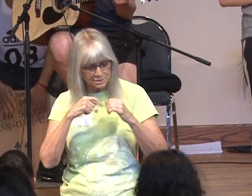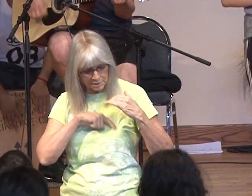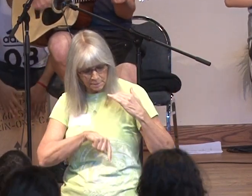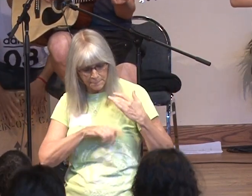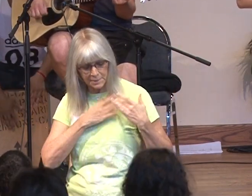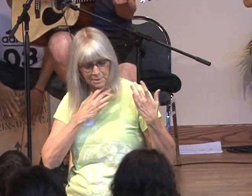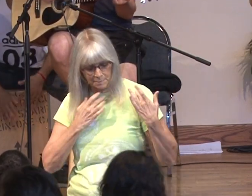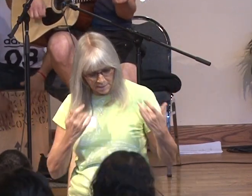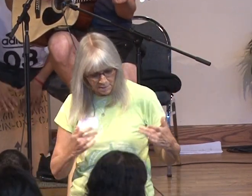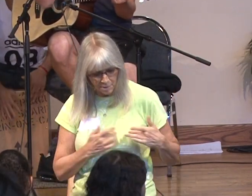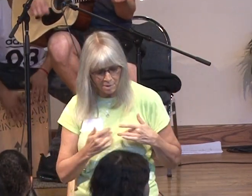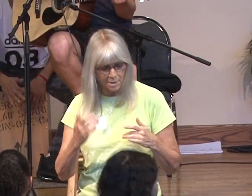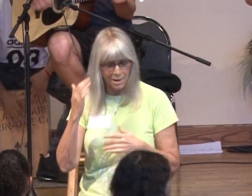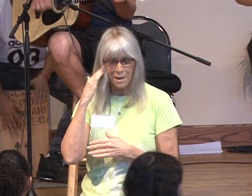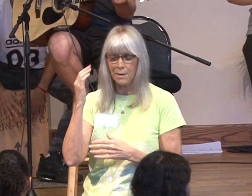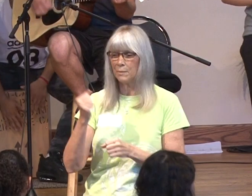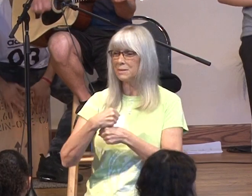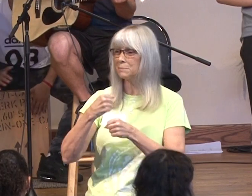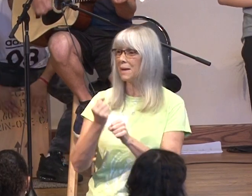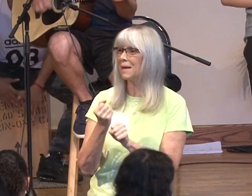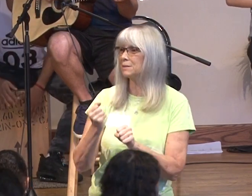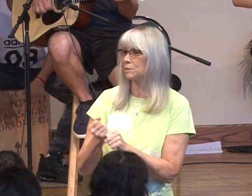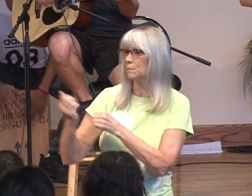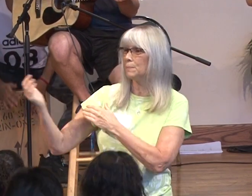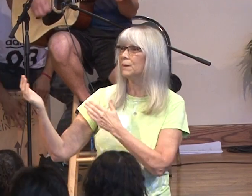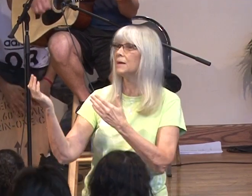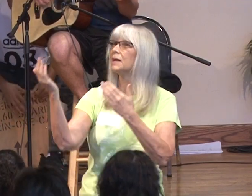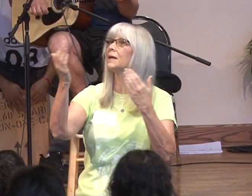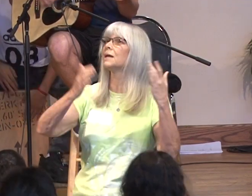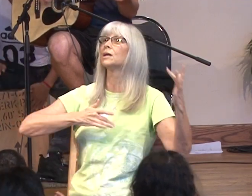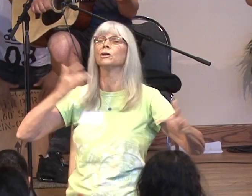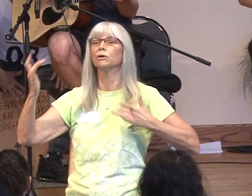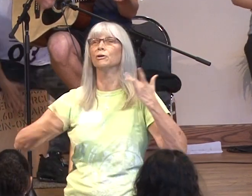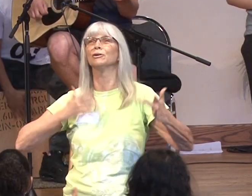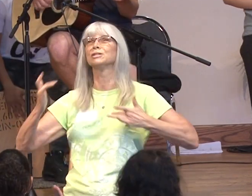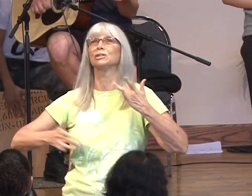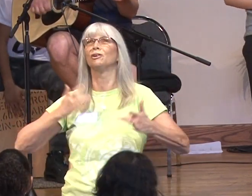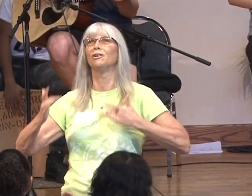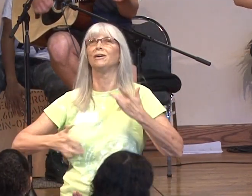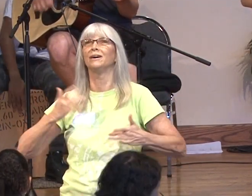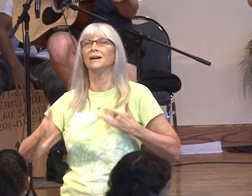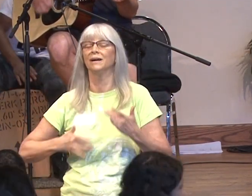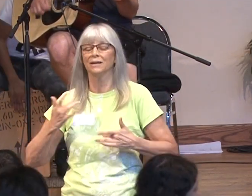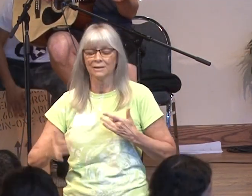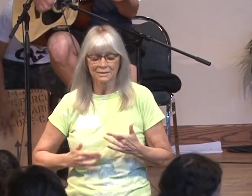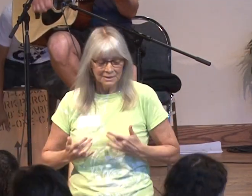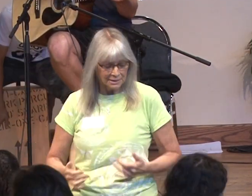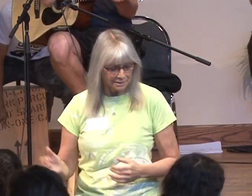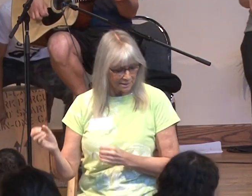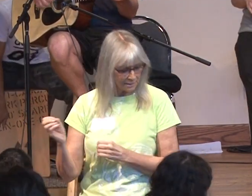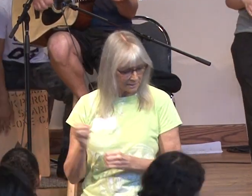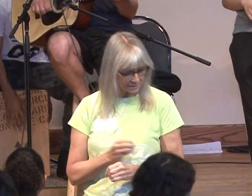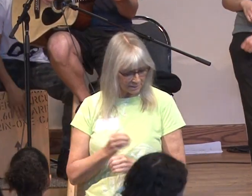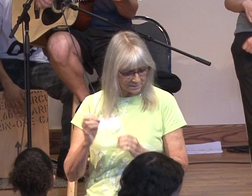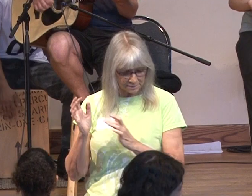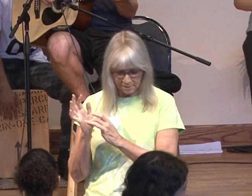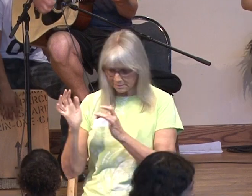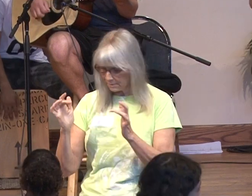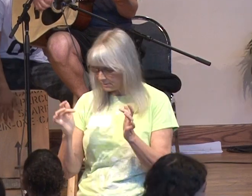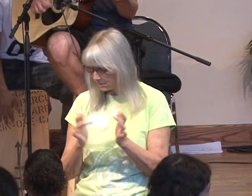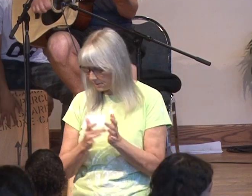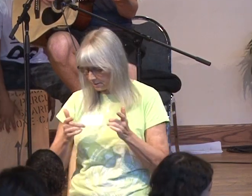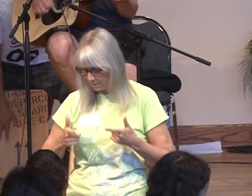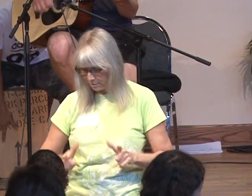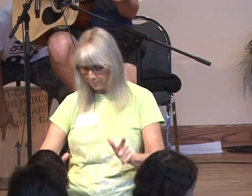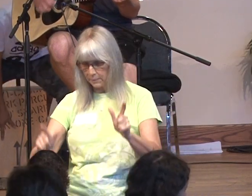made unique in your heart. I was made to bring you joy. And Jesus, let